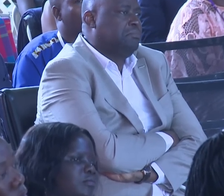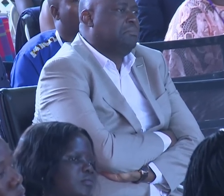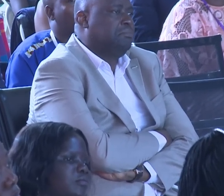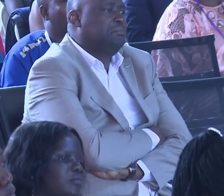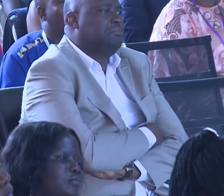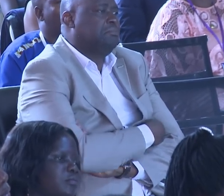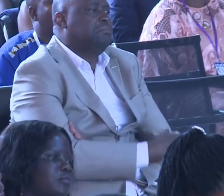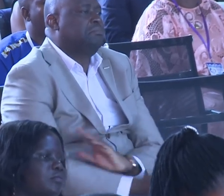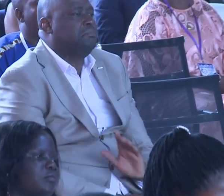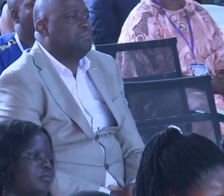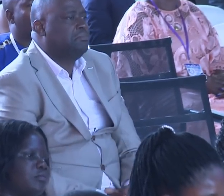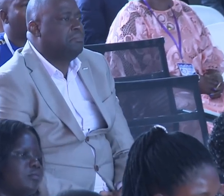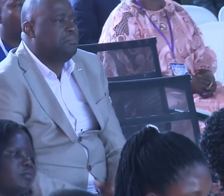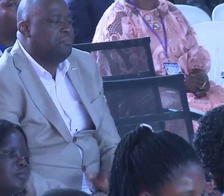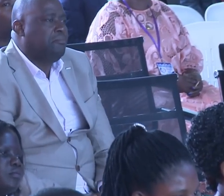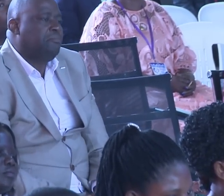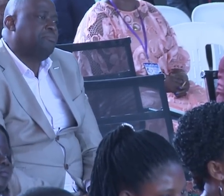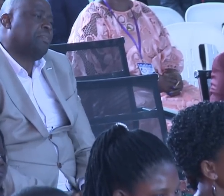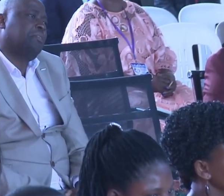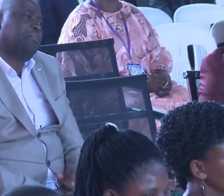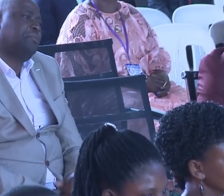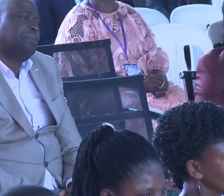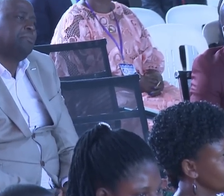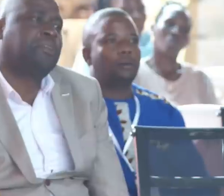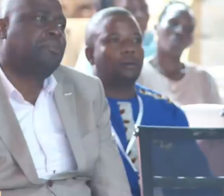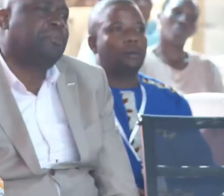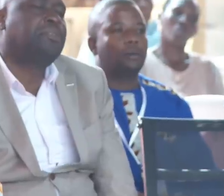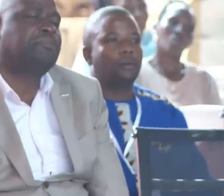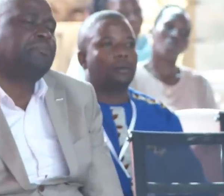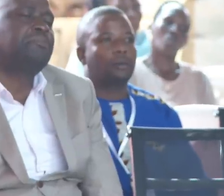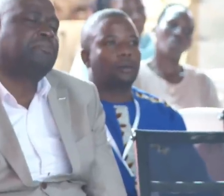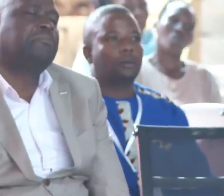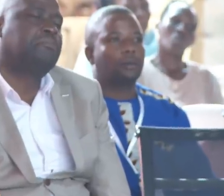Thank you so very much for doing this job.